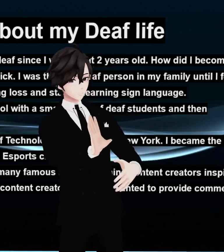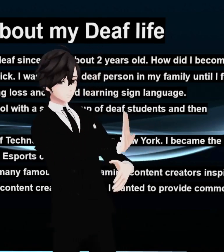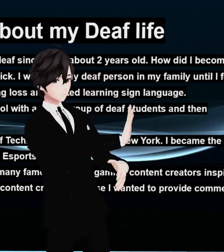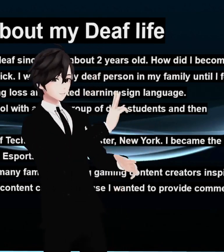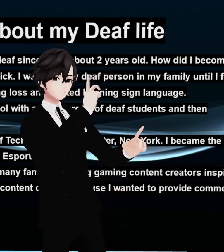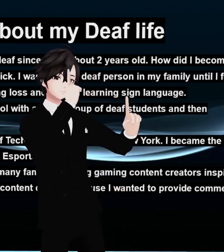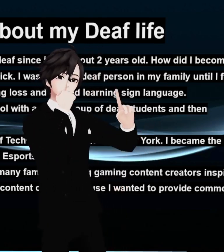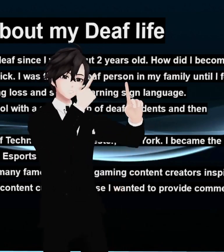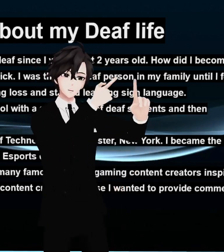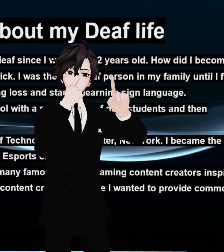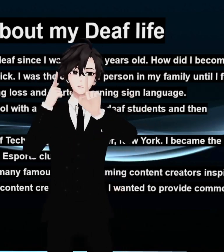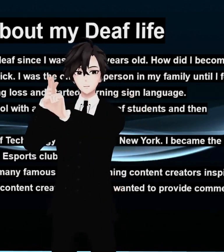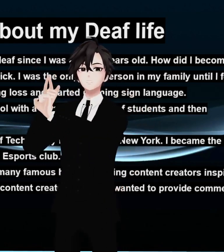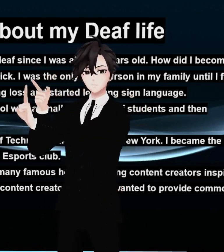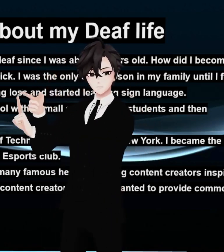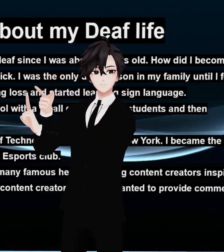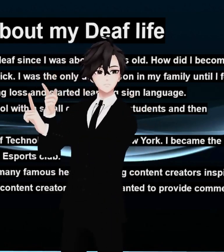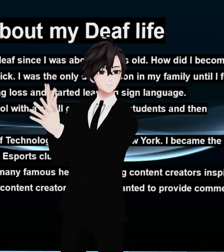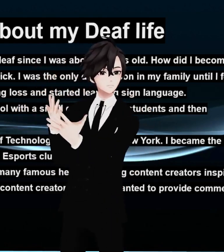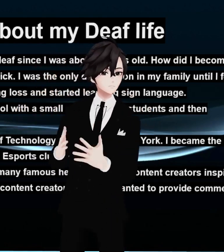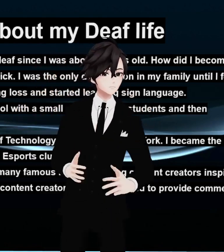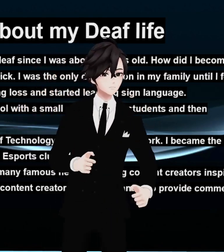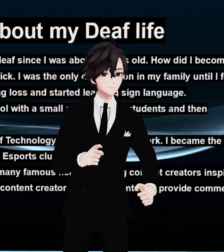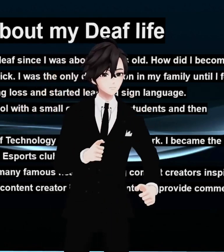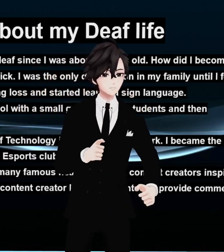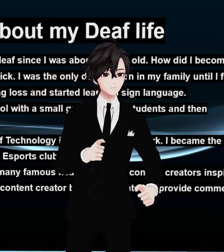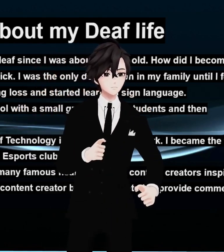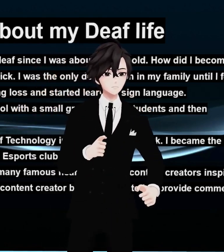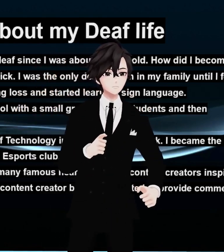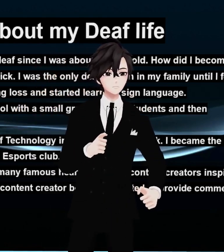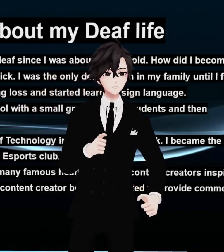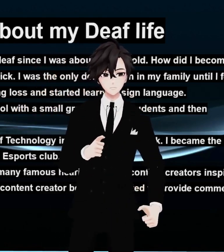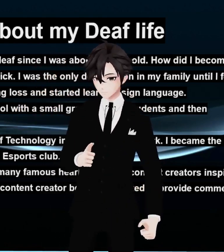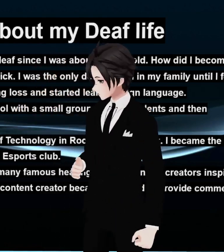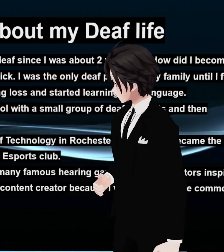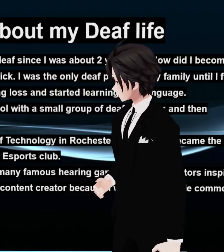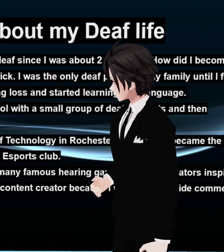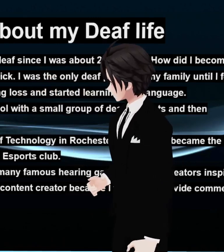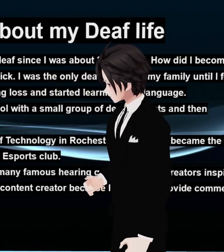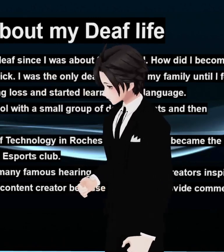to be able to support other deaf content creators and share their goals as well.